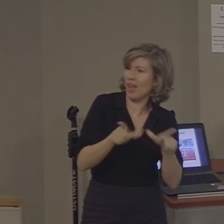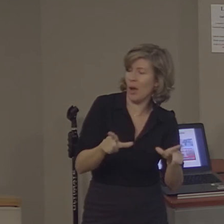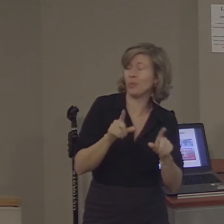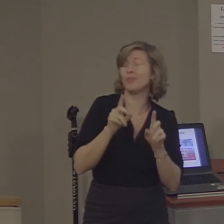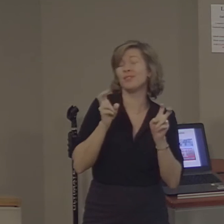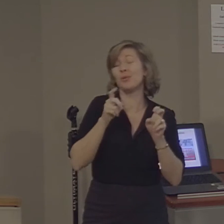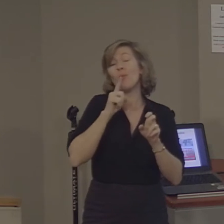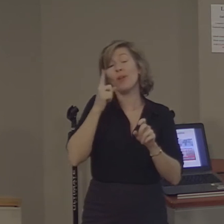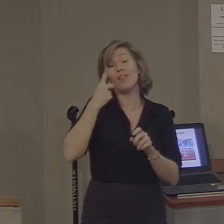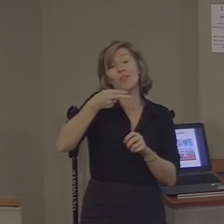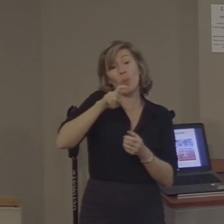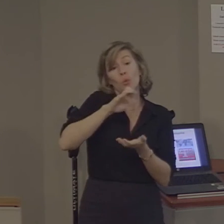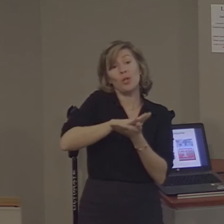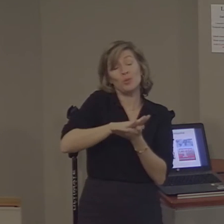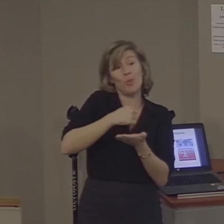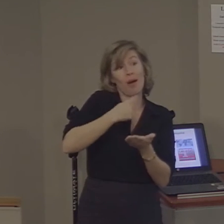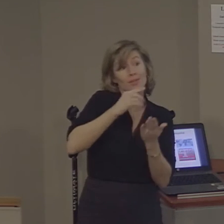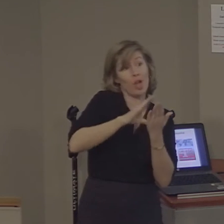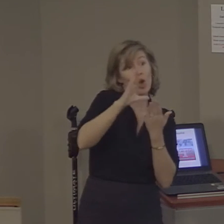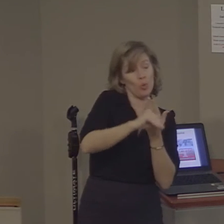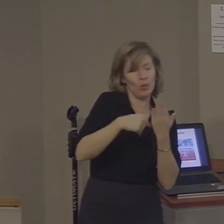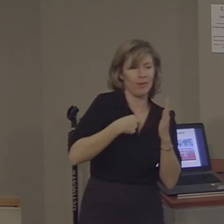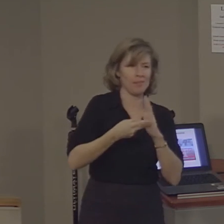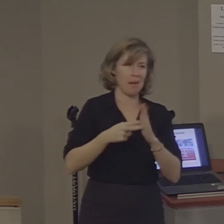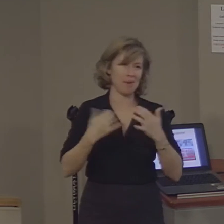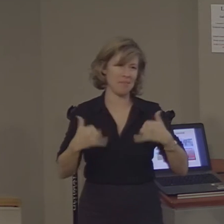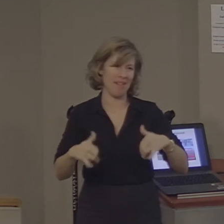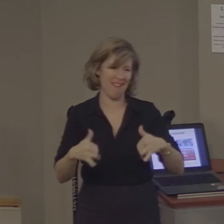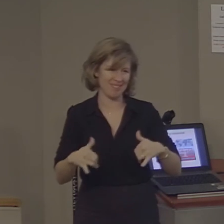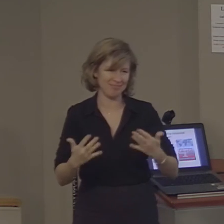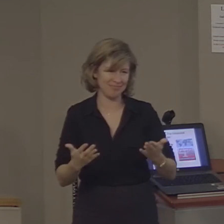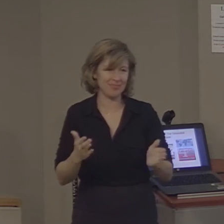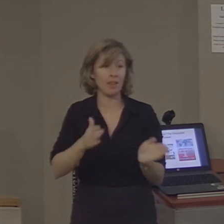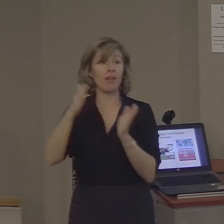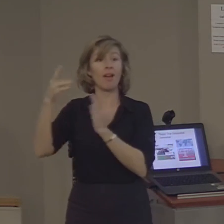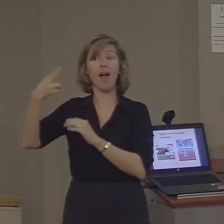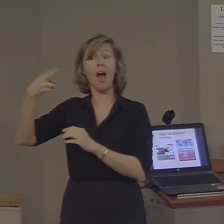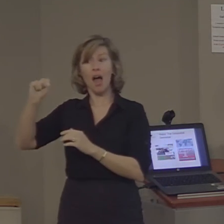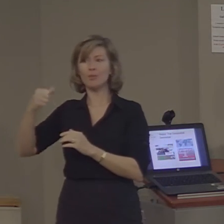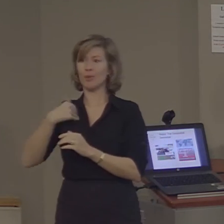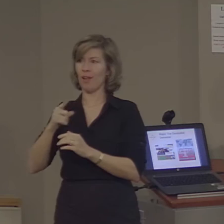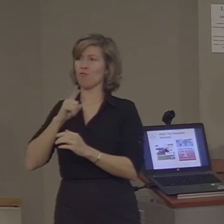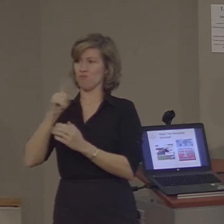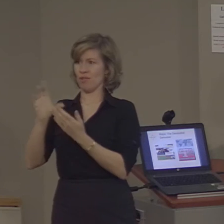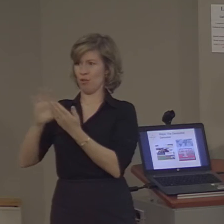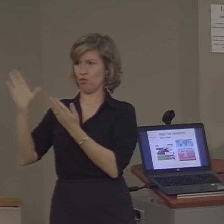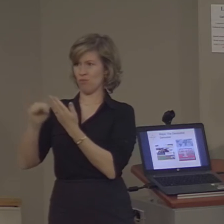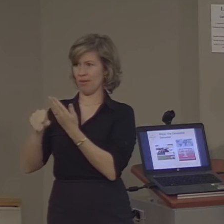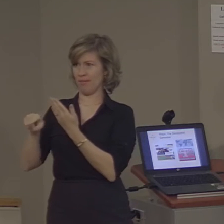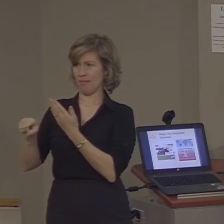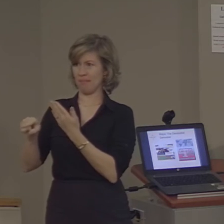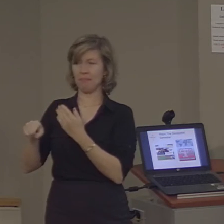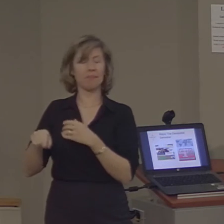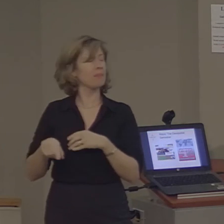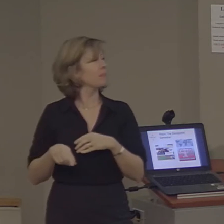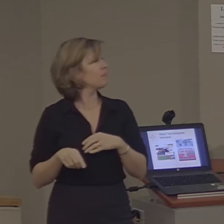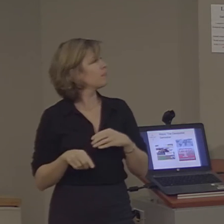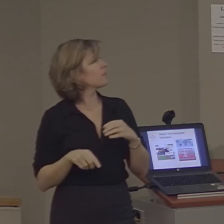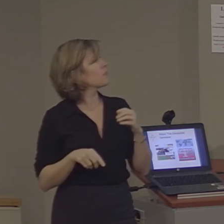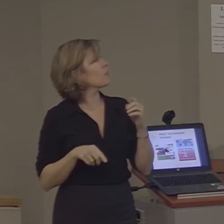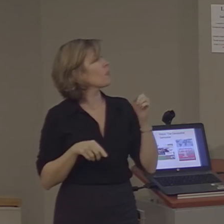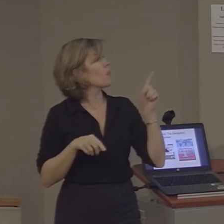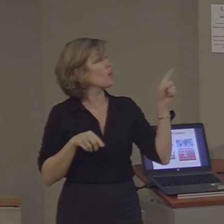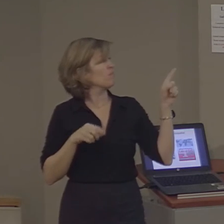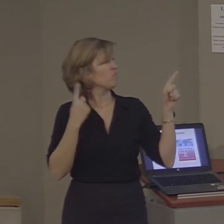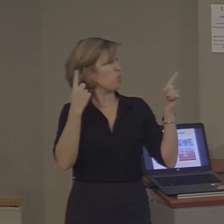curriculum. For high school, obviously, they have a real curriculum. So one of the